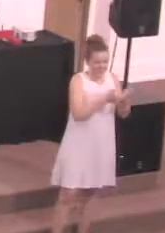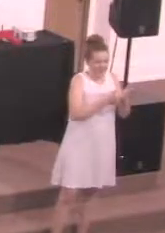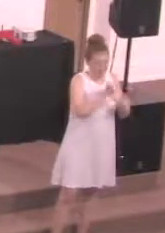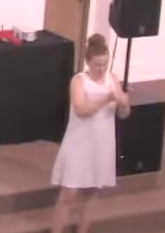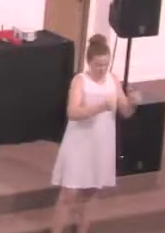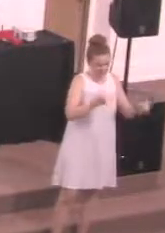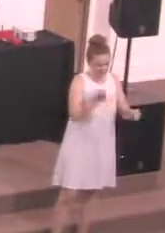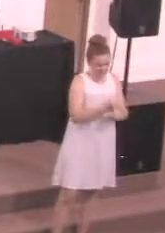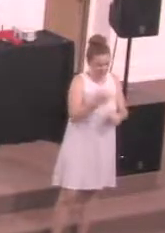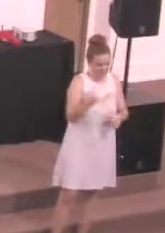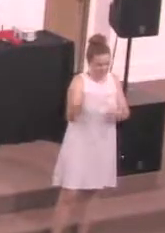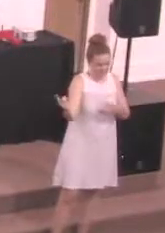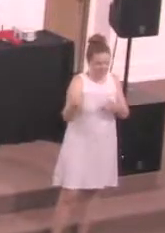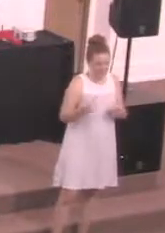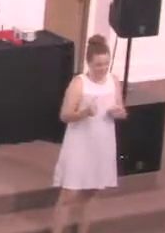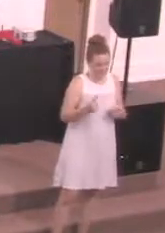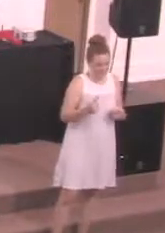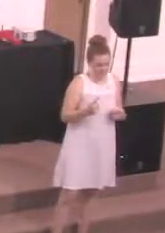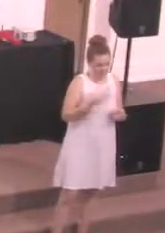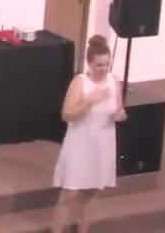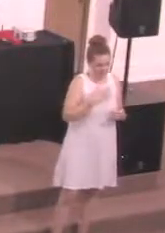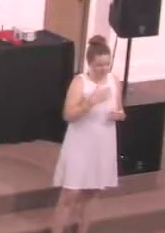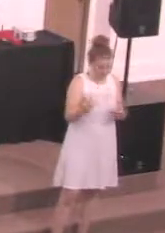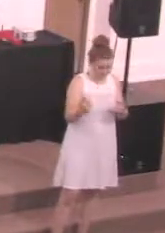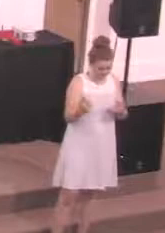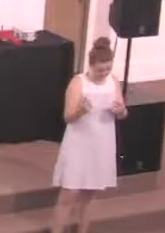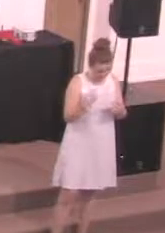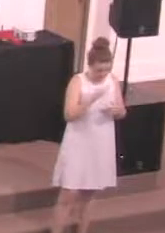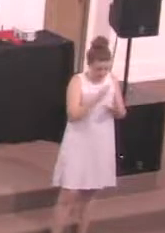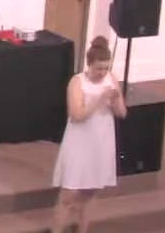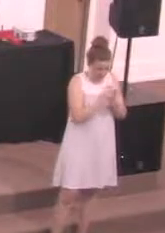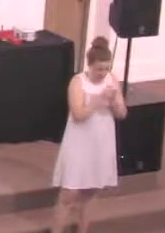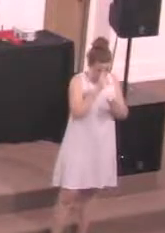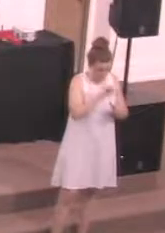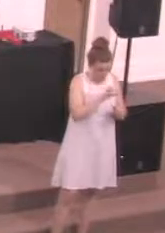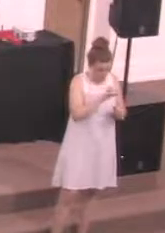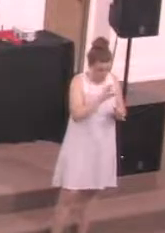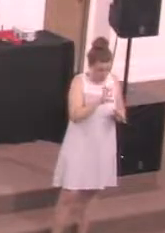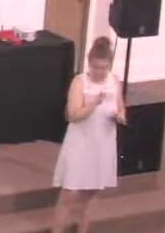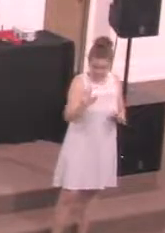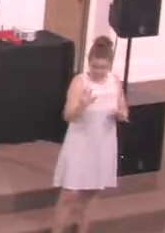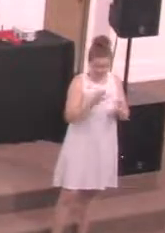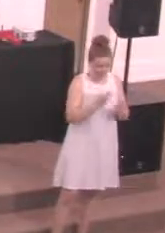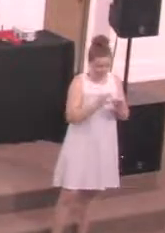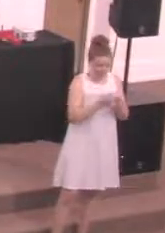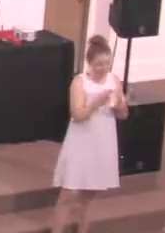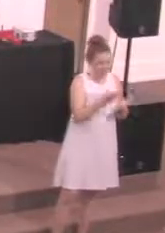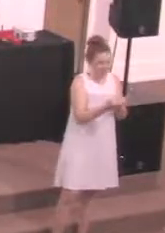and bigger and bigger. So please keep Jeff and his family in prayer and buy something.